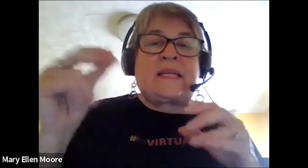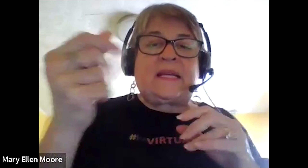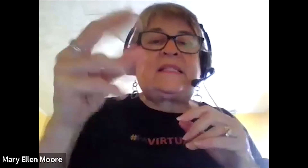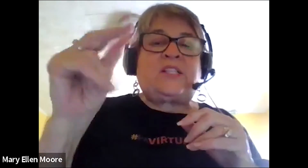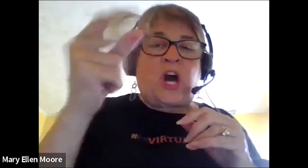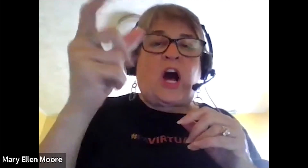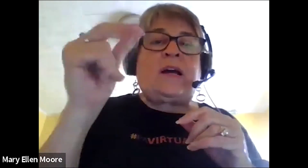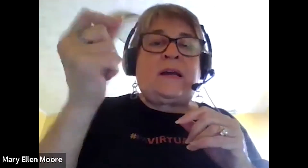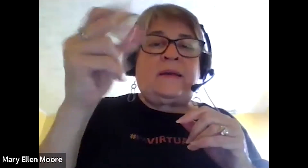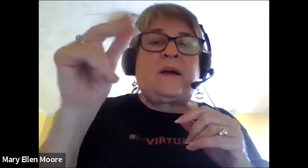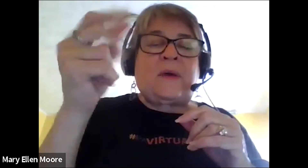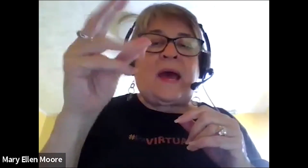It's a dog. Okay.